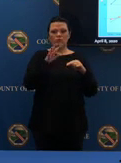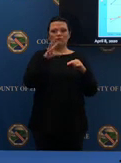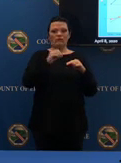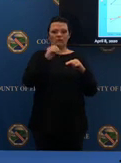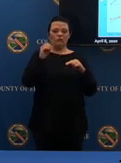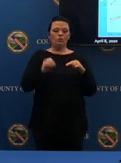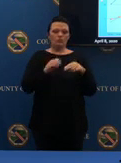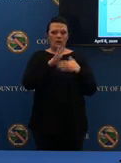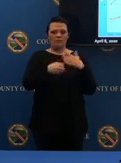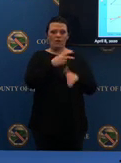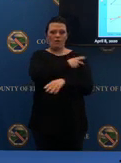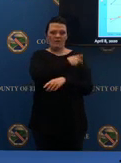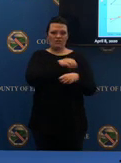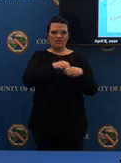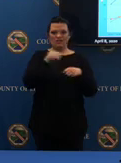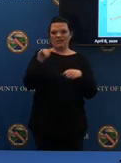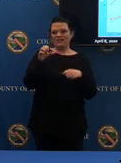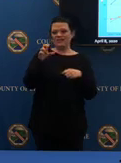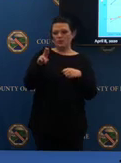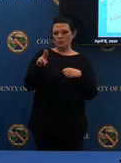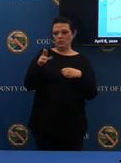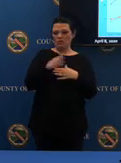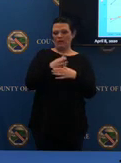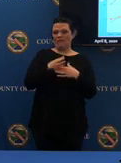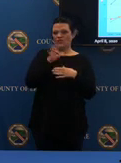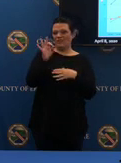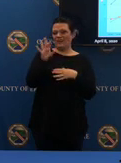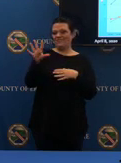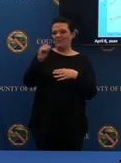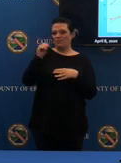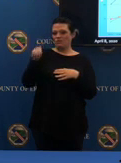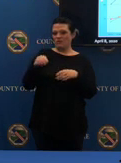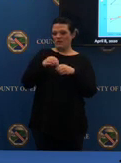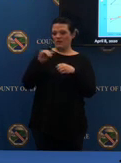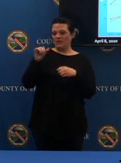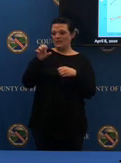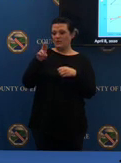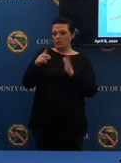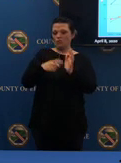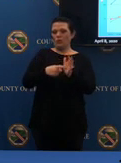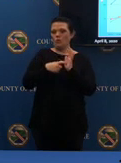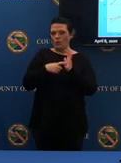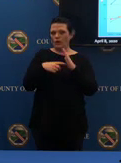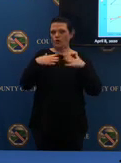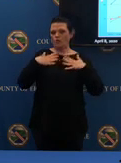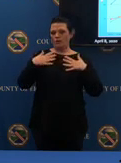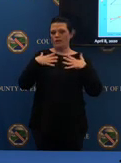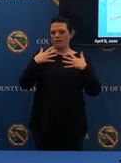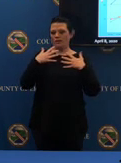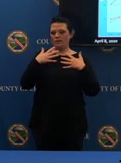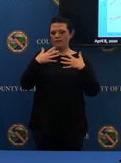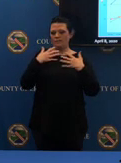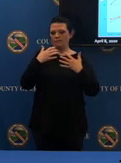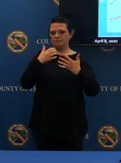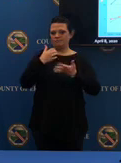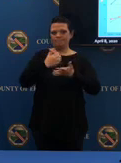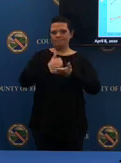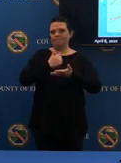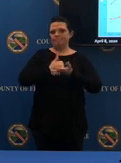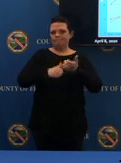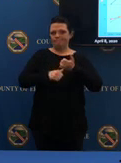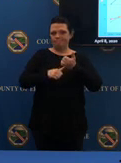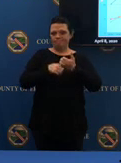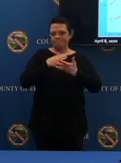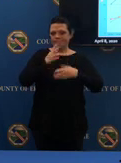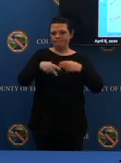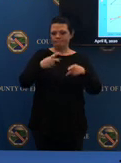unit, and on average 95% of patients in the intensive care unit require an airway assist of some type. So we do